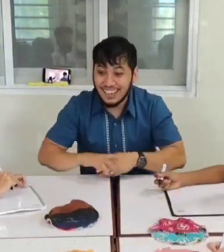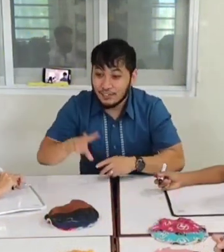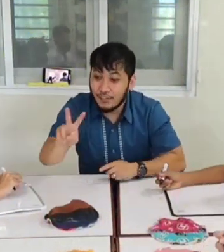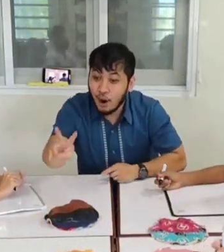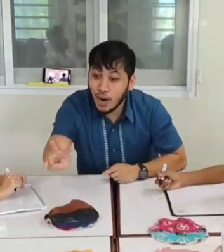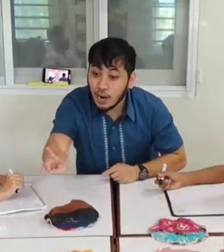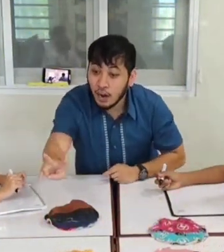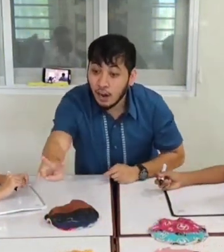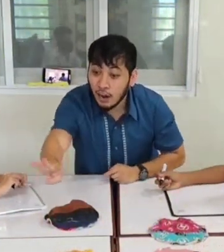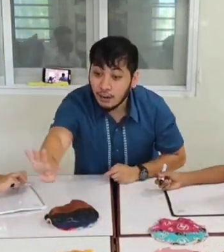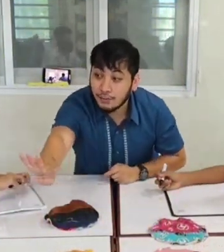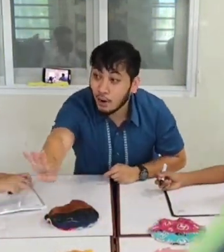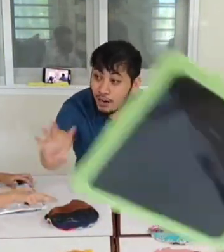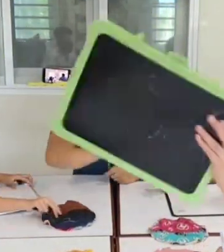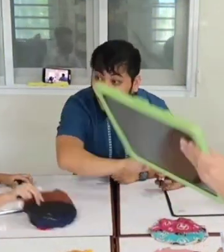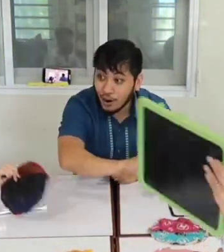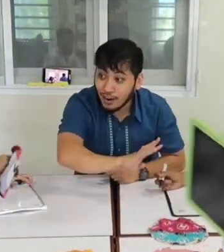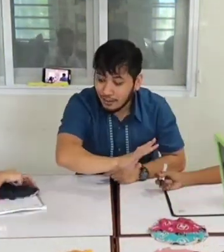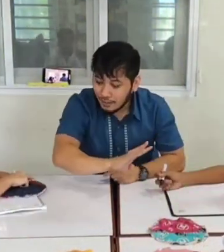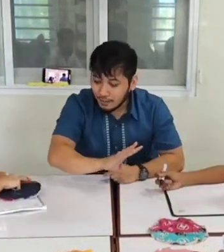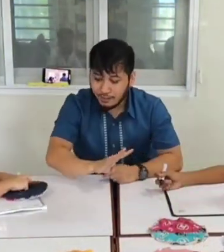Four. Four, four. Four.